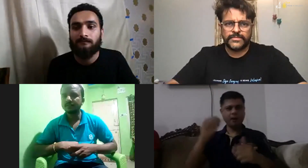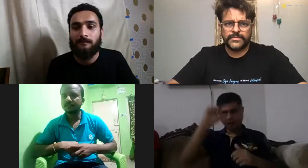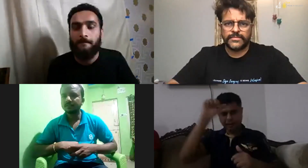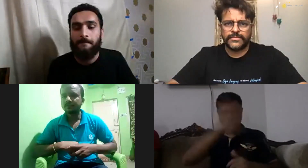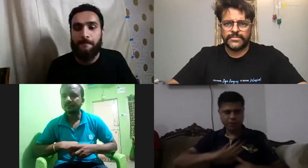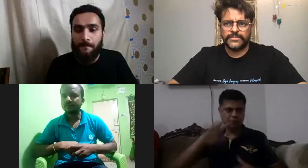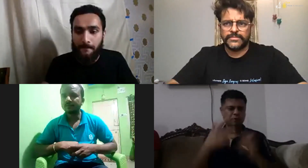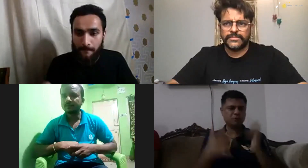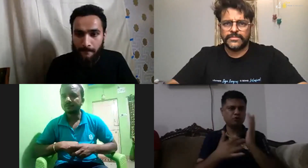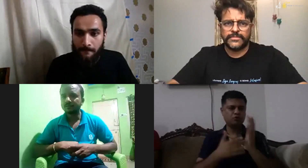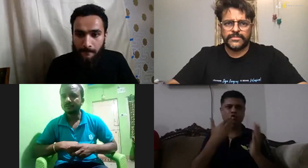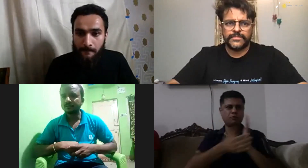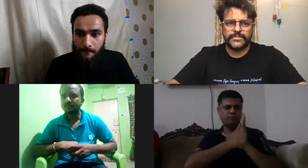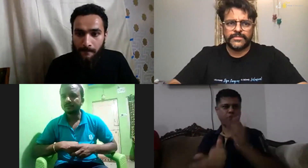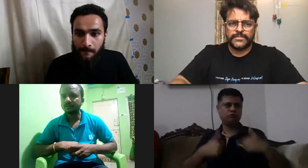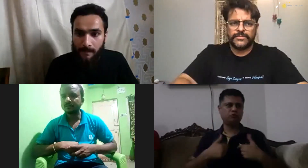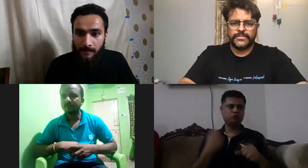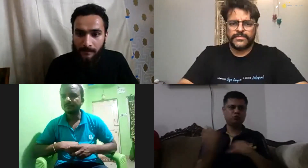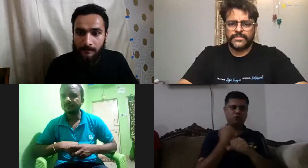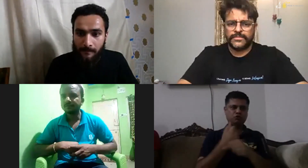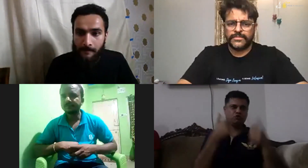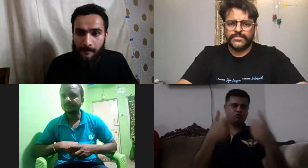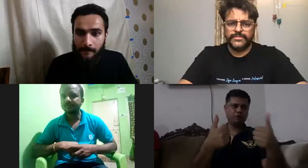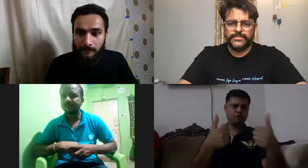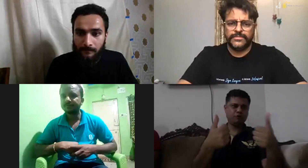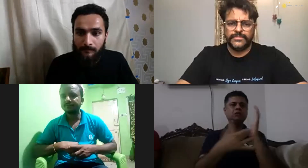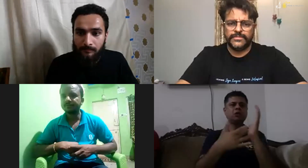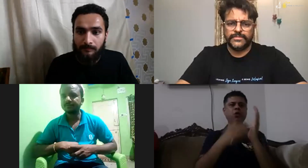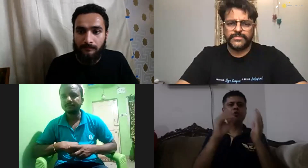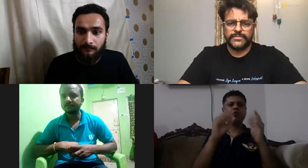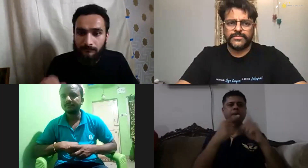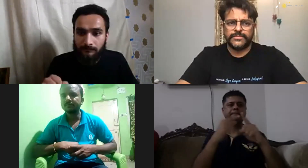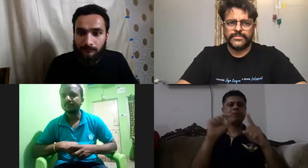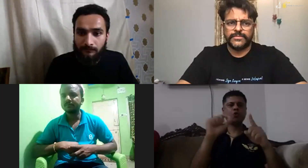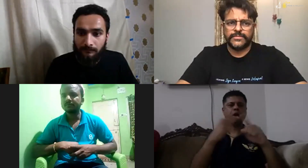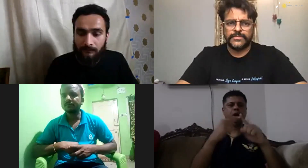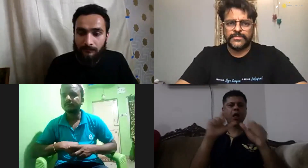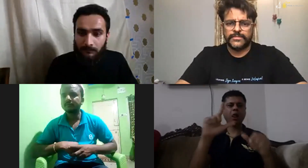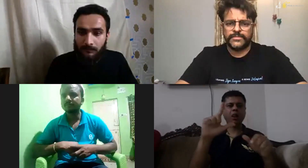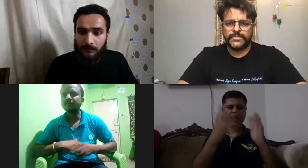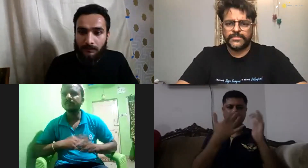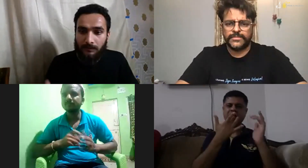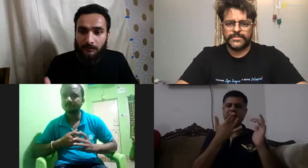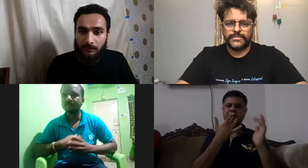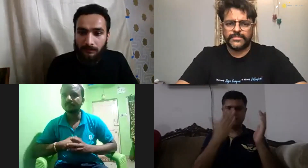for technology throughout the country, developing some great technology for the country.